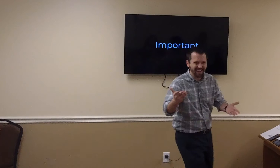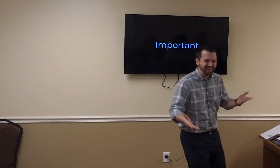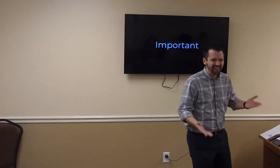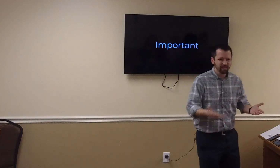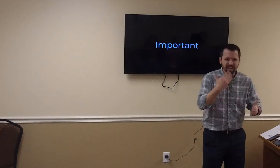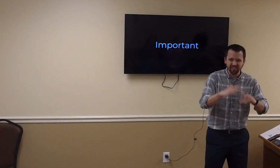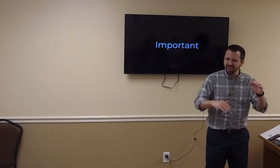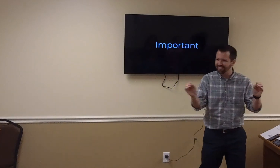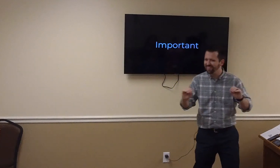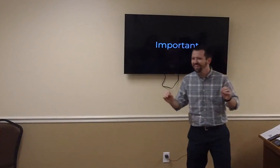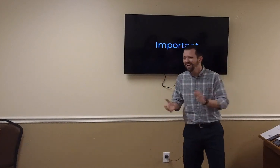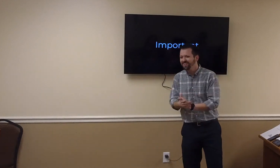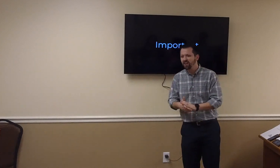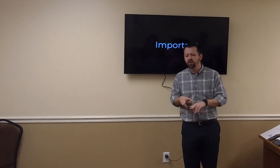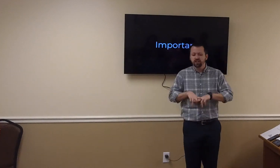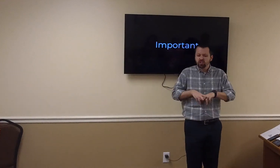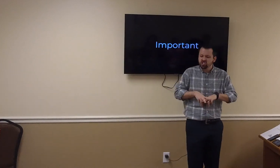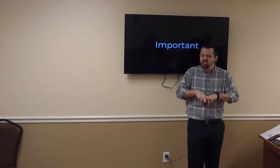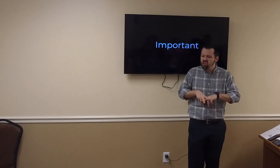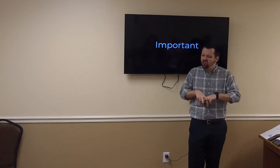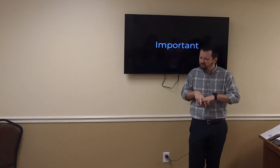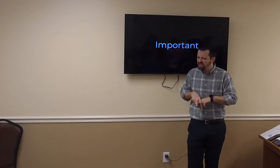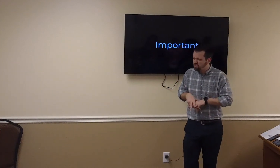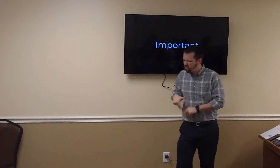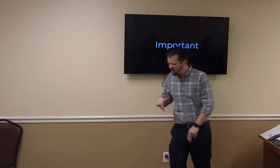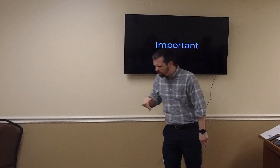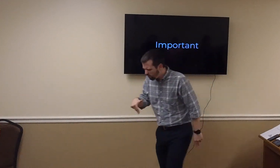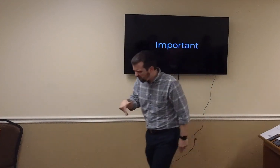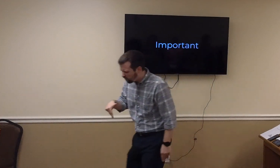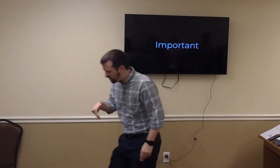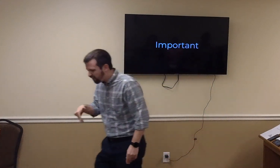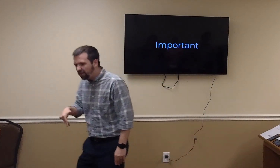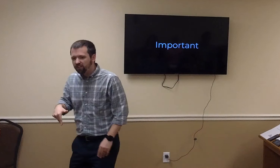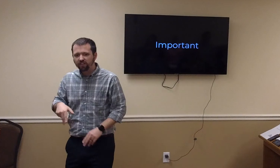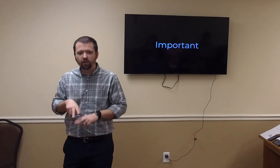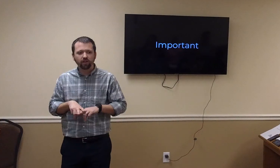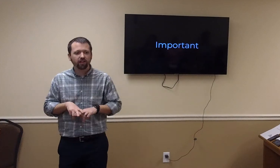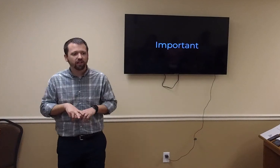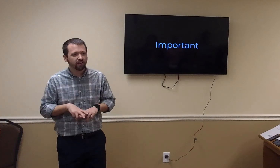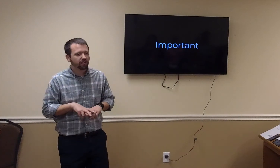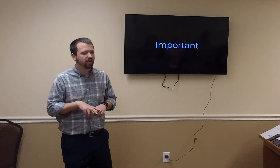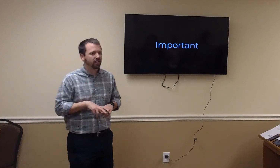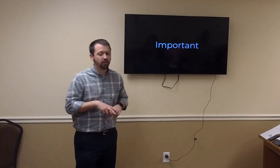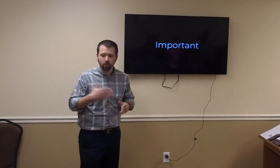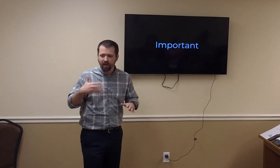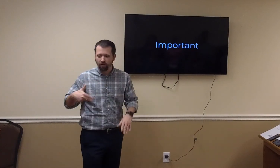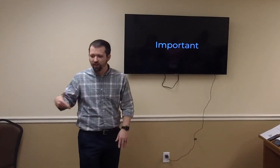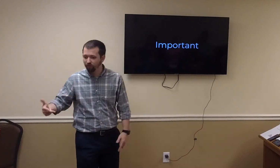kinda. Better than nothing. So, you're sitting there, you're upset, so you get up and walk over there. So, I don't know why I'm walking over